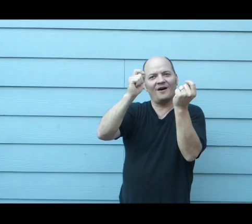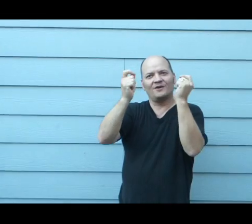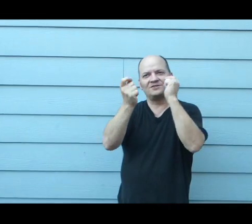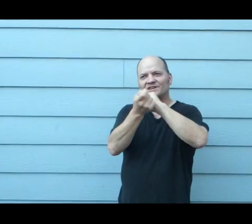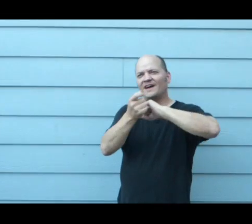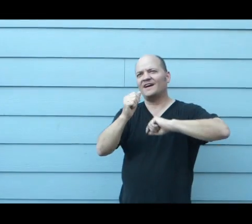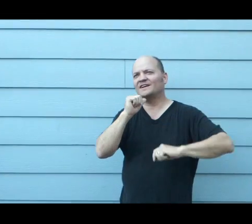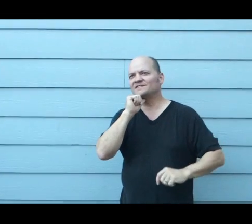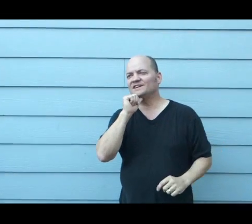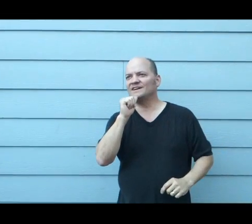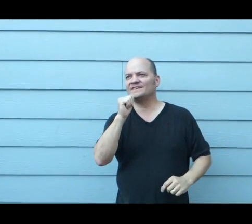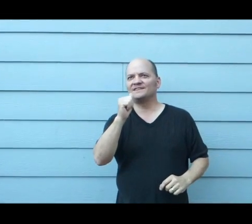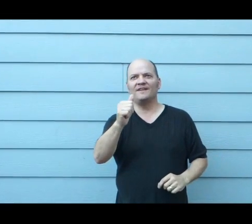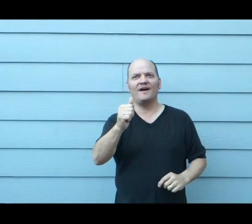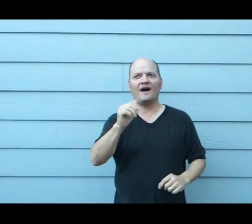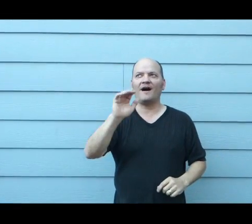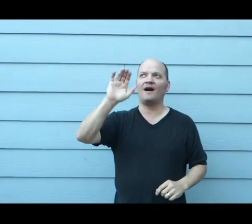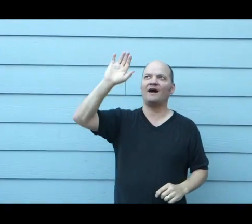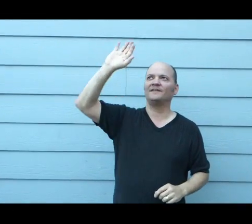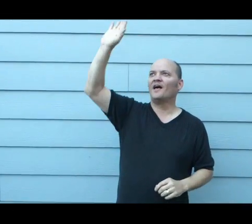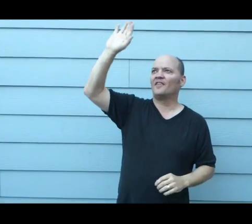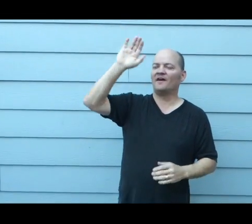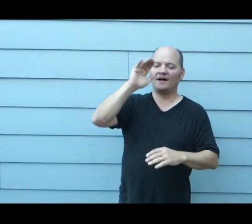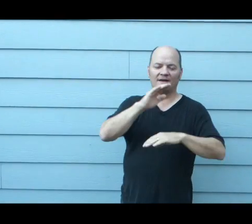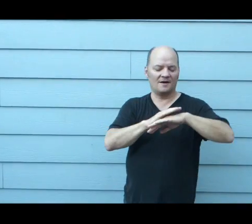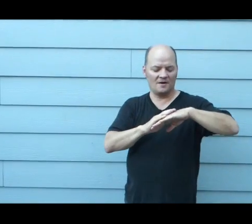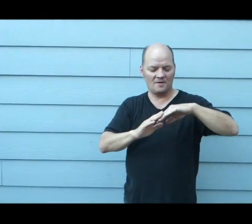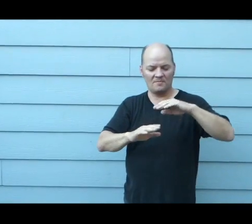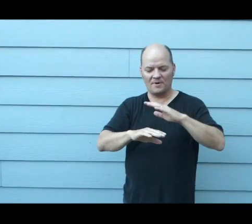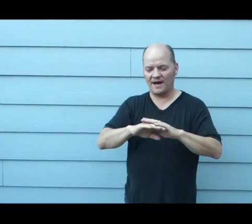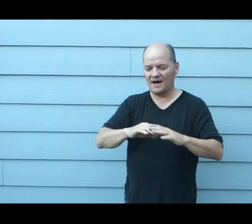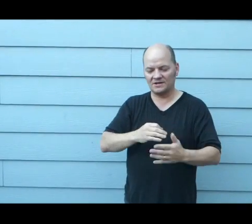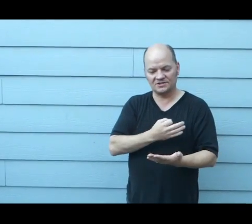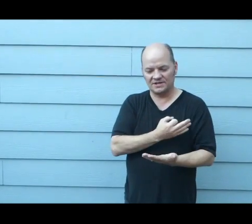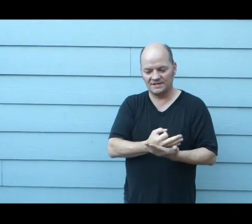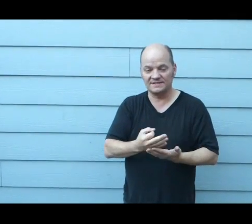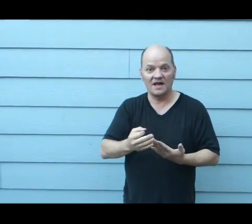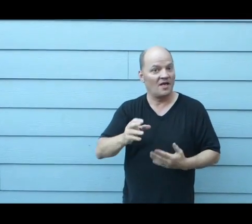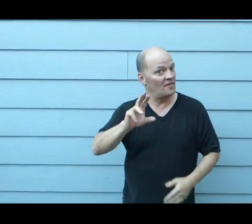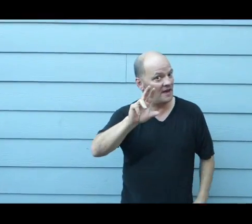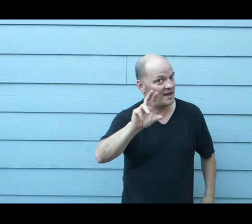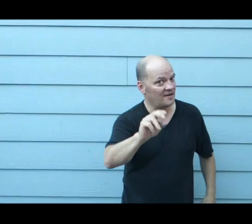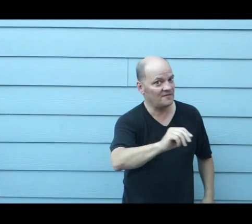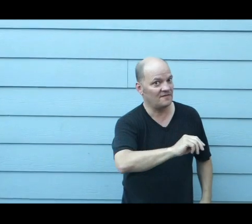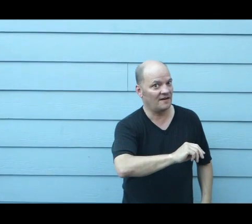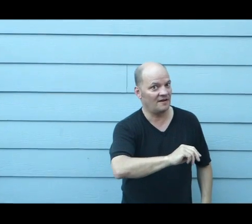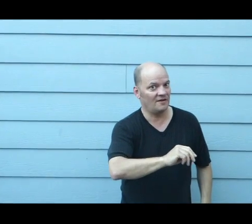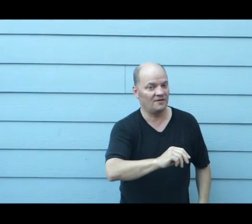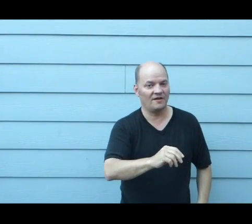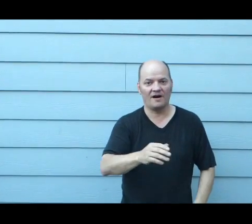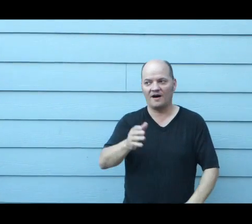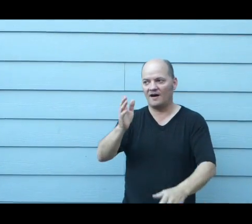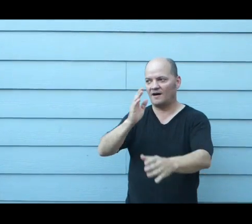Thou changest not, thy compassions, they fail